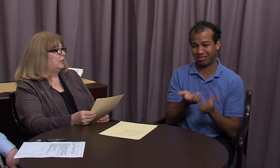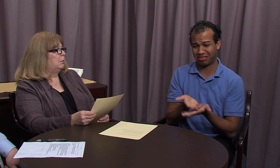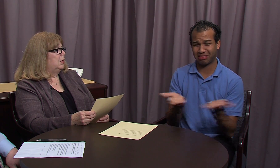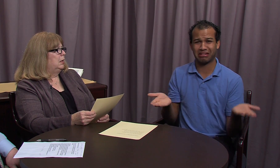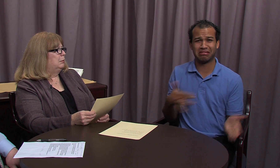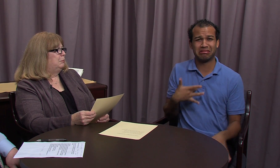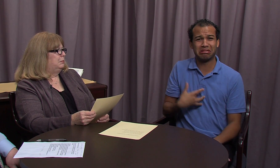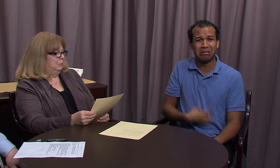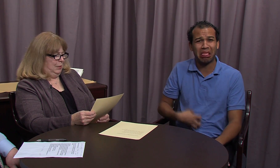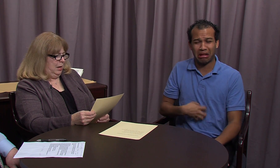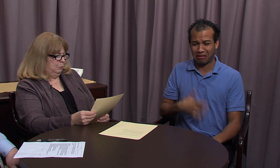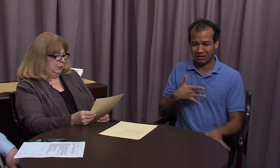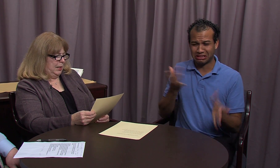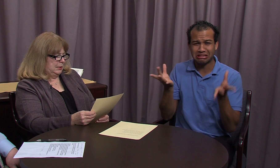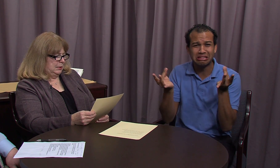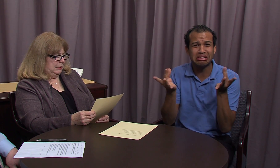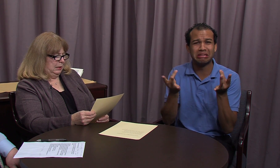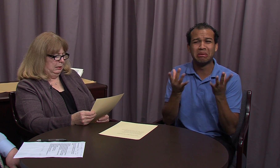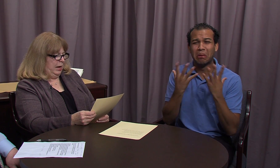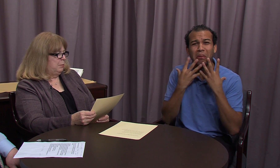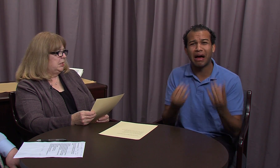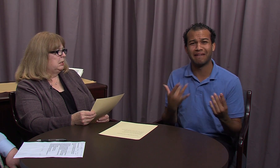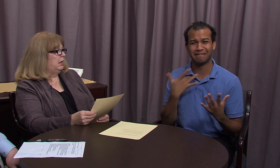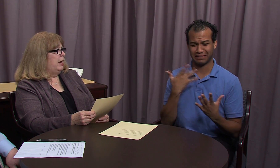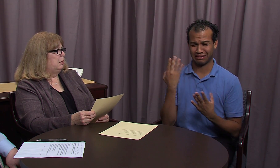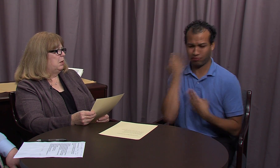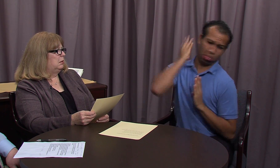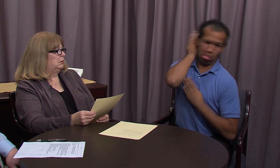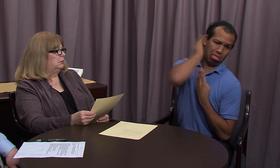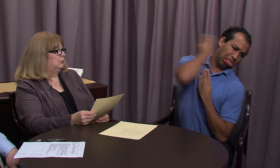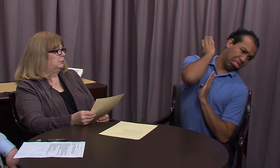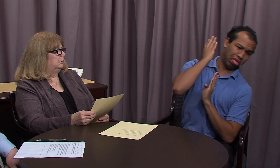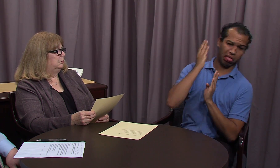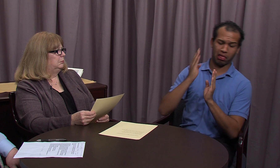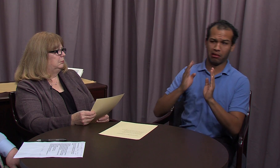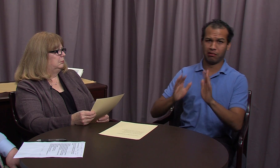them unpleasant and clammy to lie among.